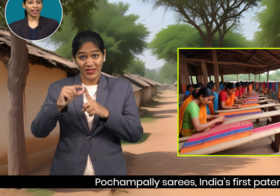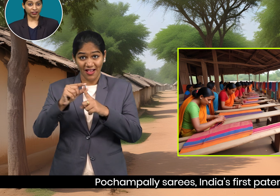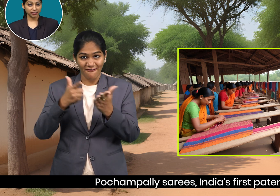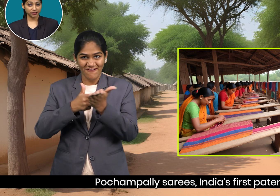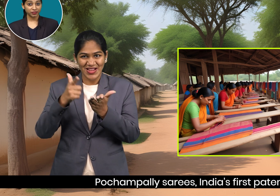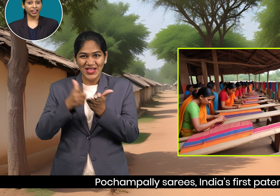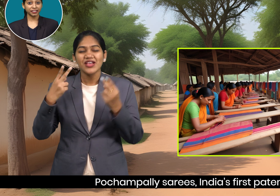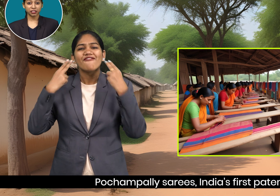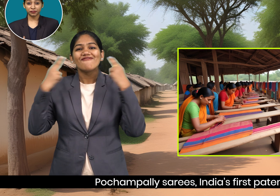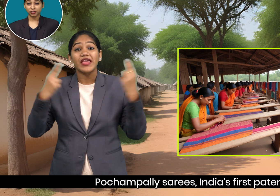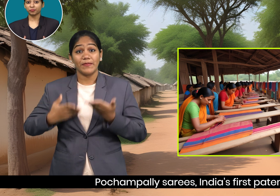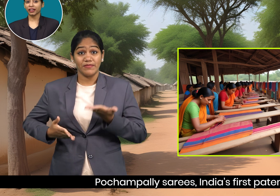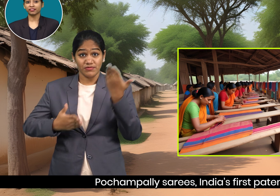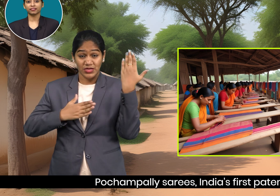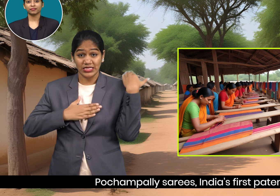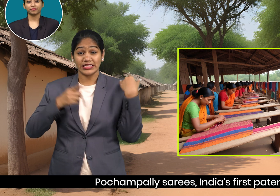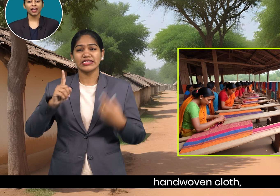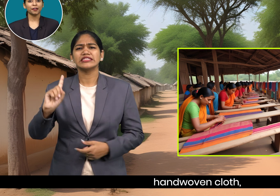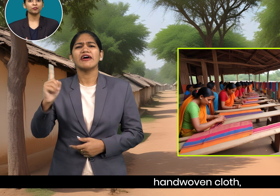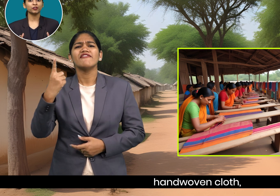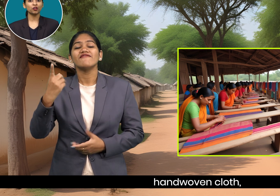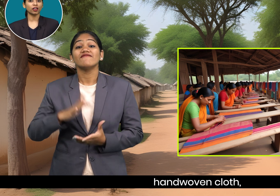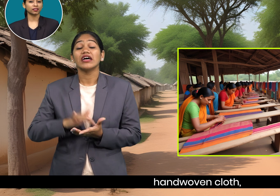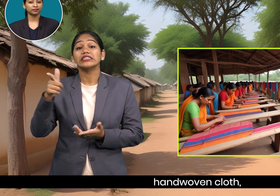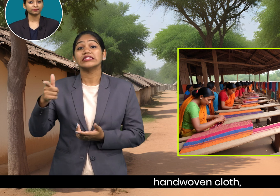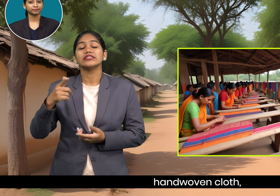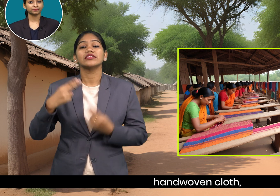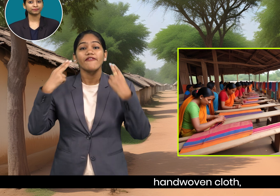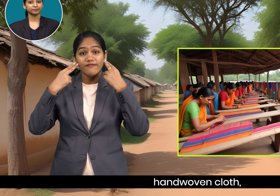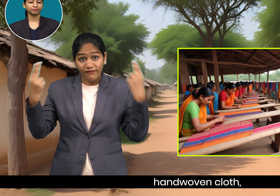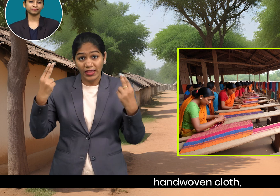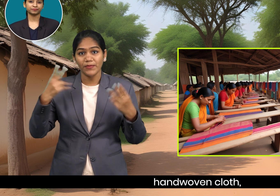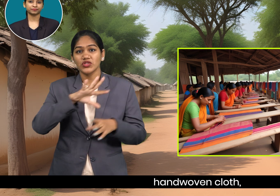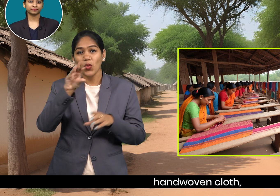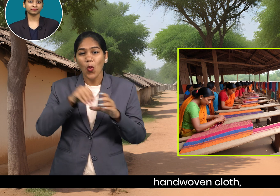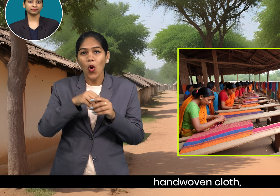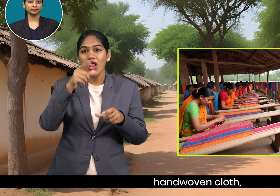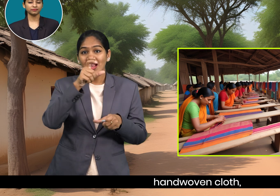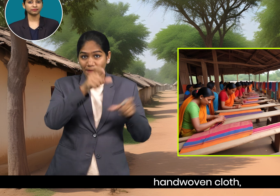Pochampalli saris, India's first patent hand-woven cloth.